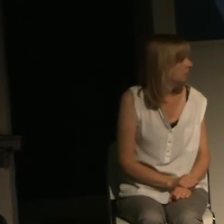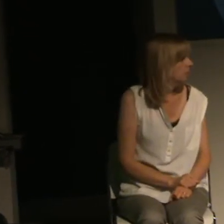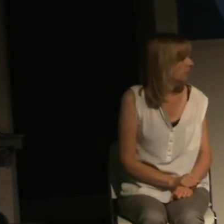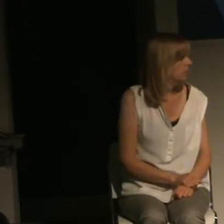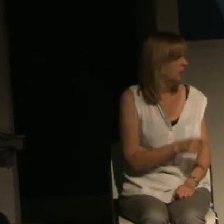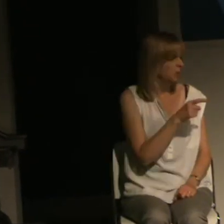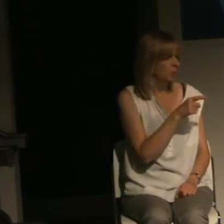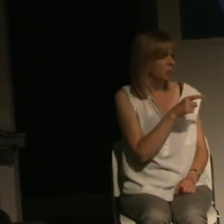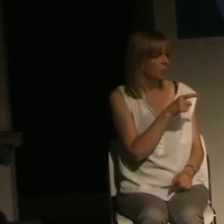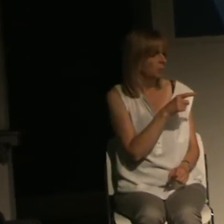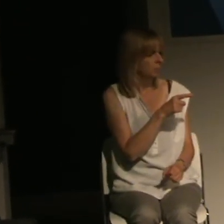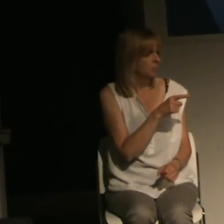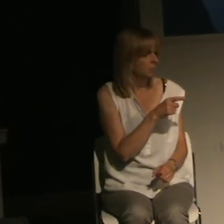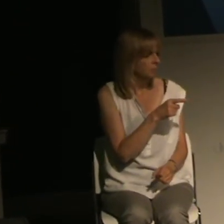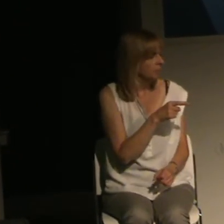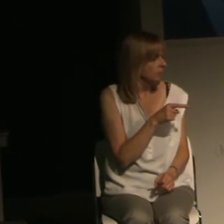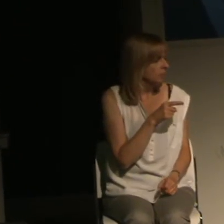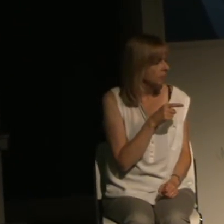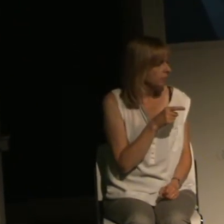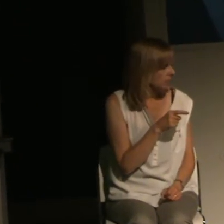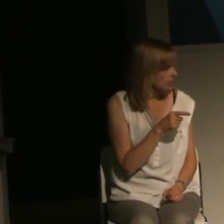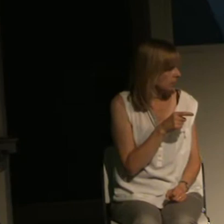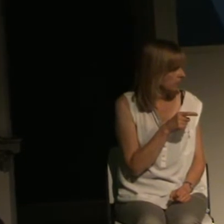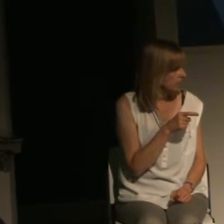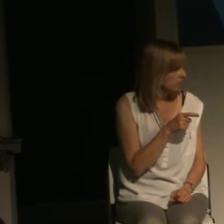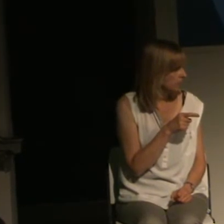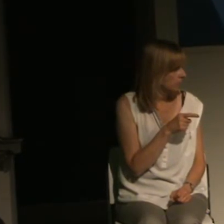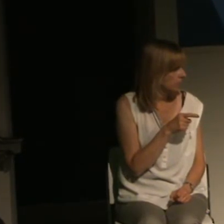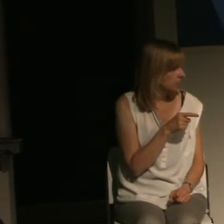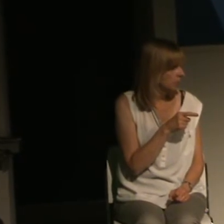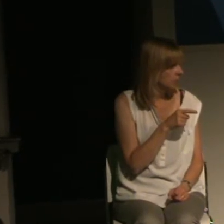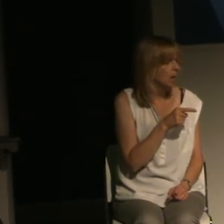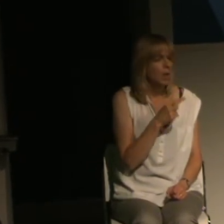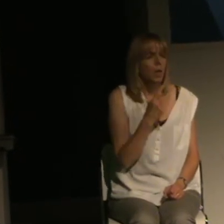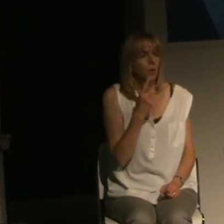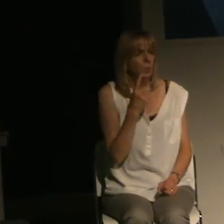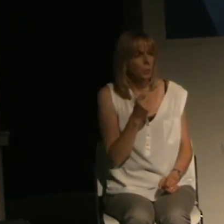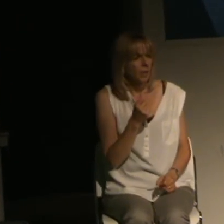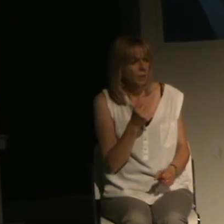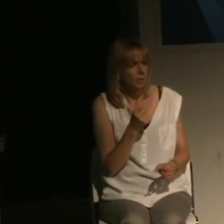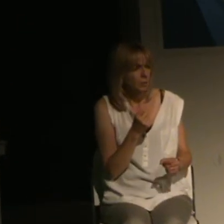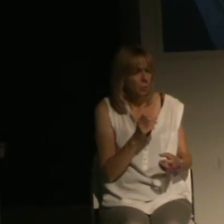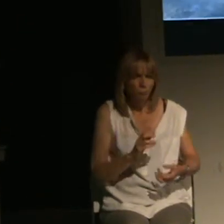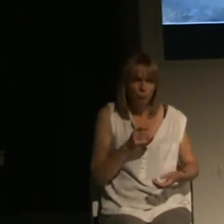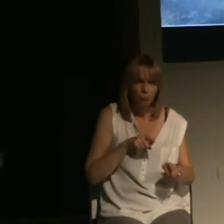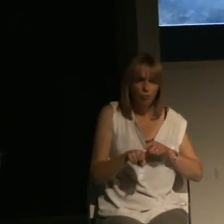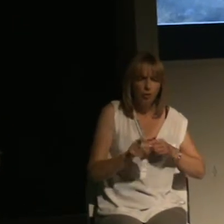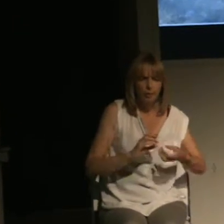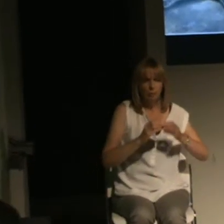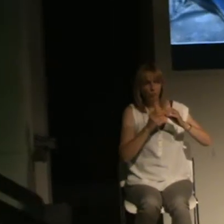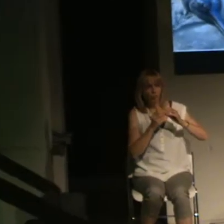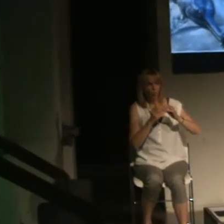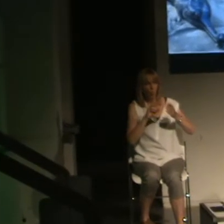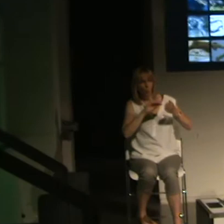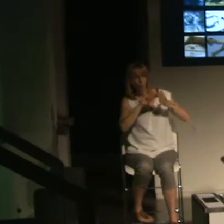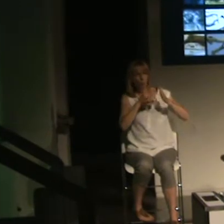that croc was? Actually, there is a calculation that you can do to work out the body length